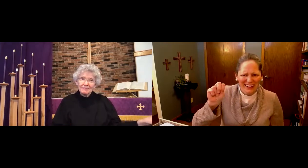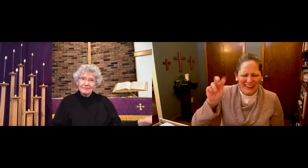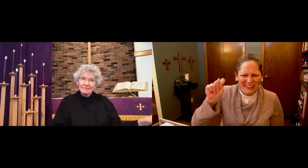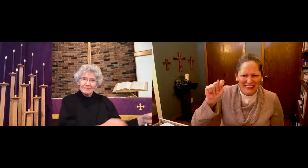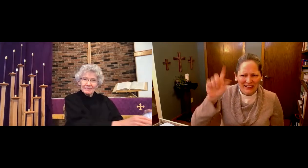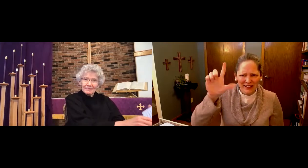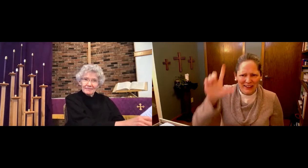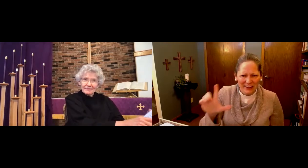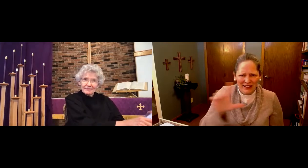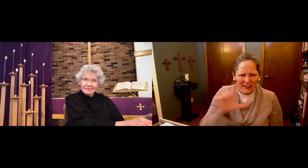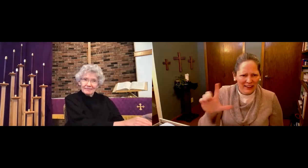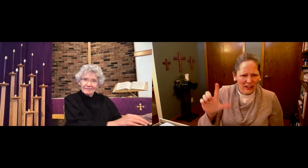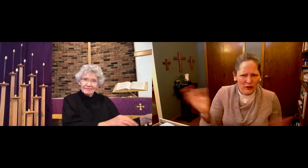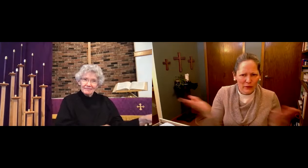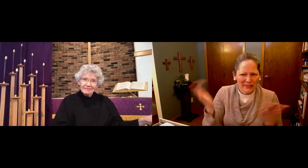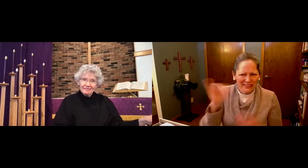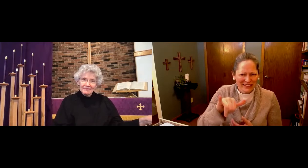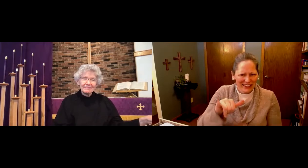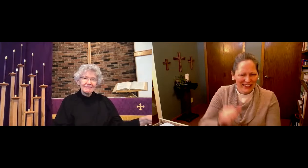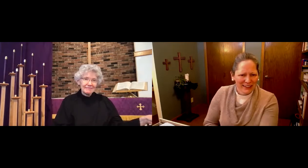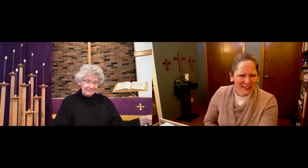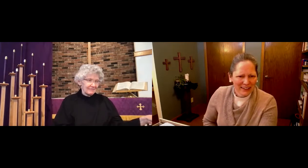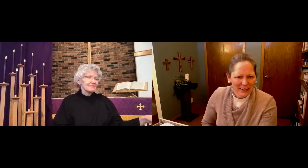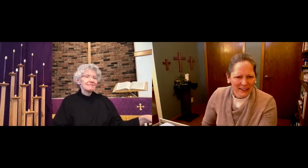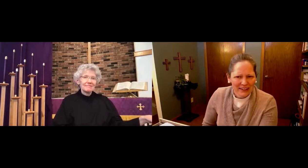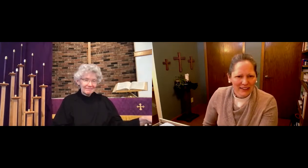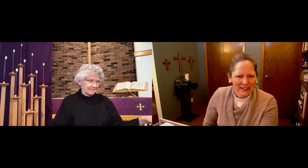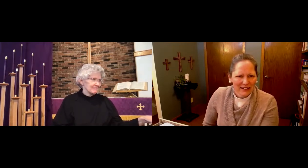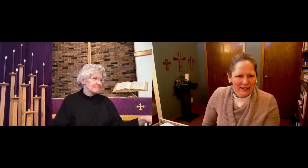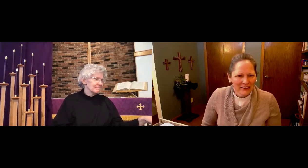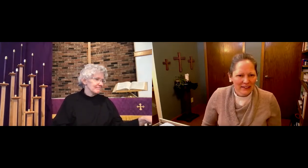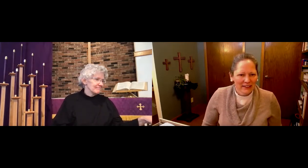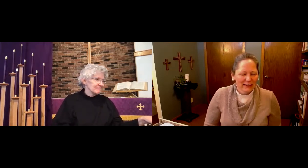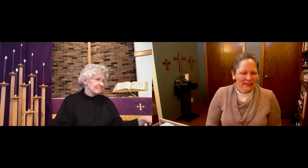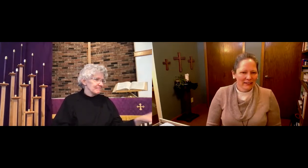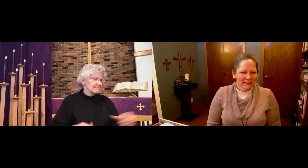Pastor Michelle is asking, Dorothy, what does Lent mean?